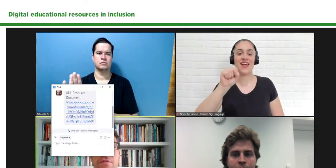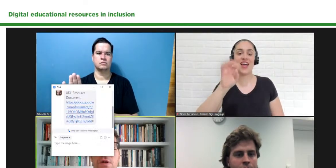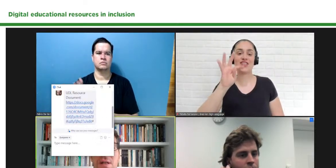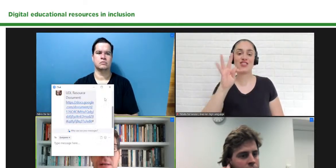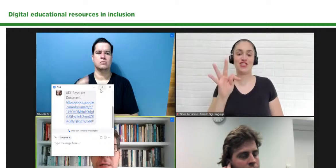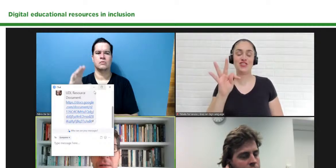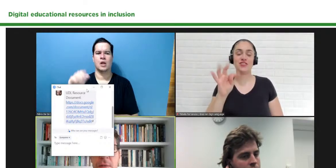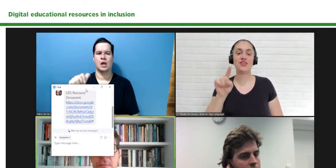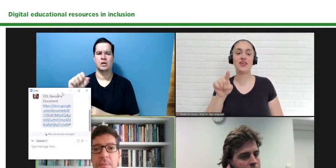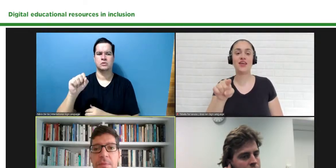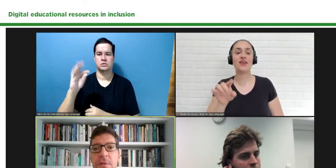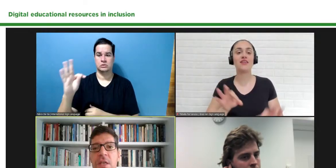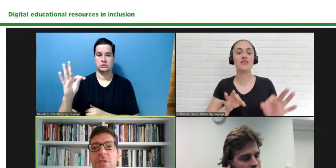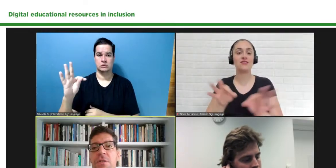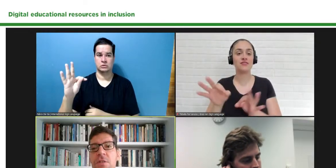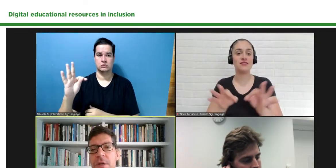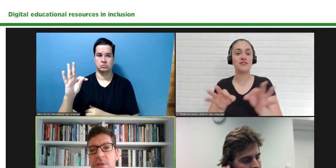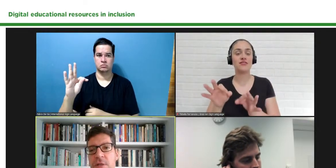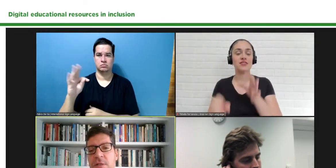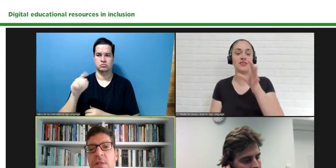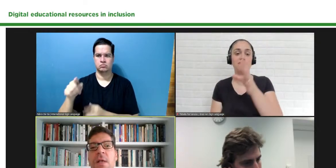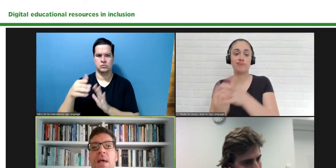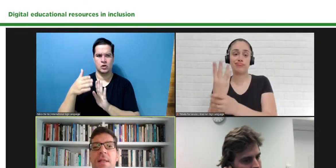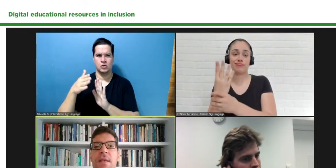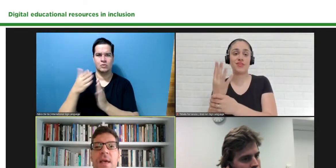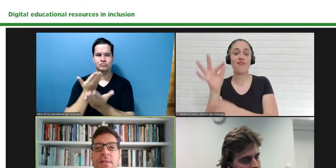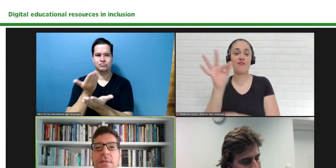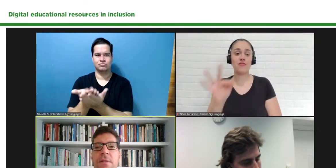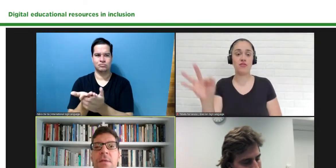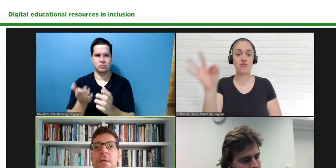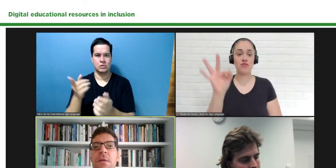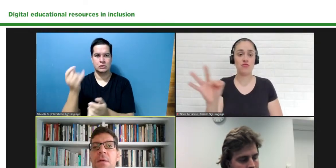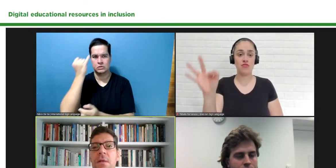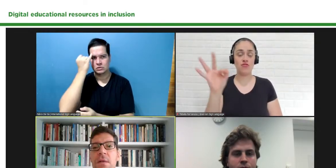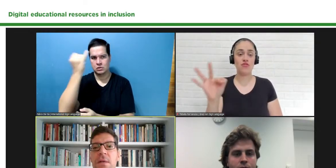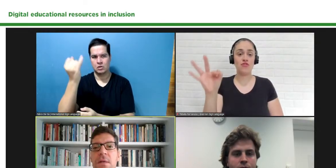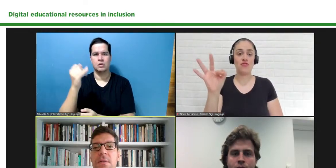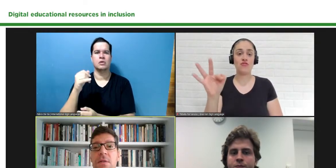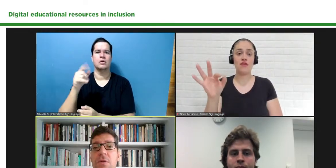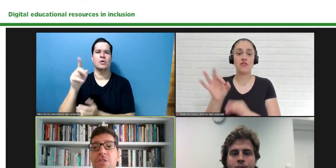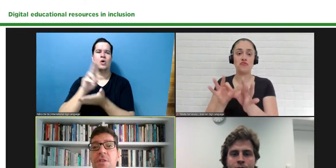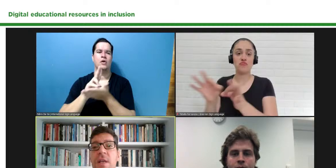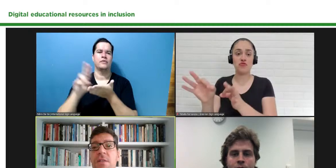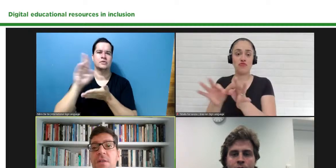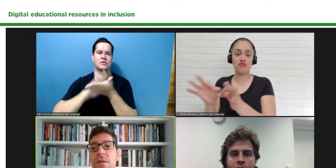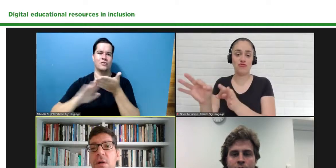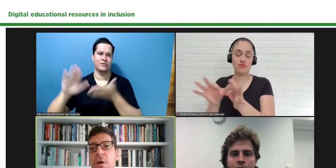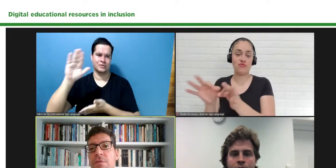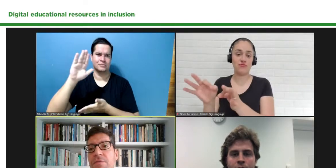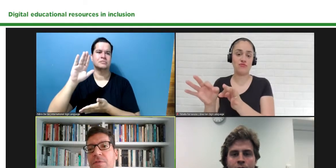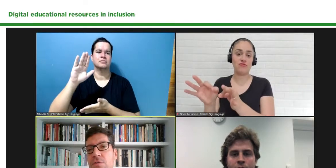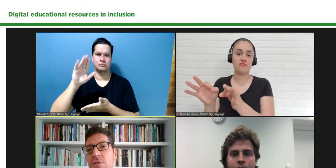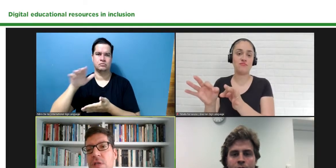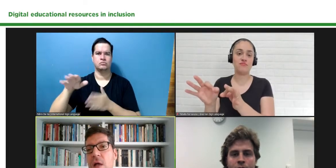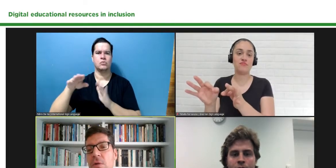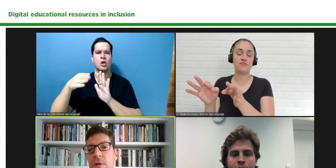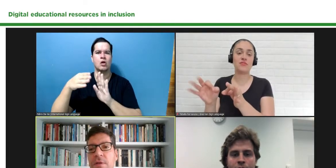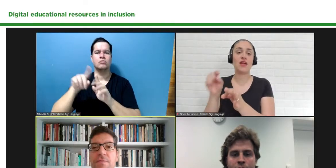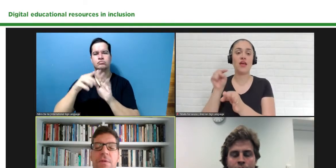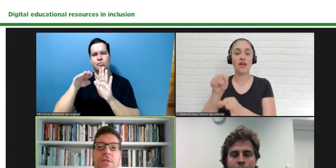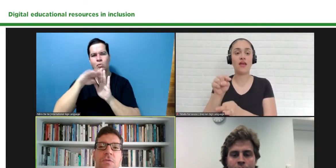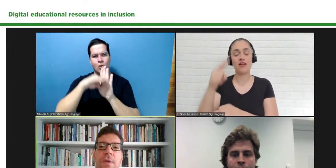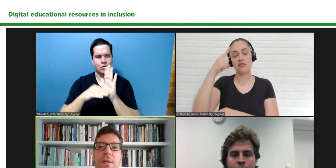Universal Design for Learning implementation specialist at CAST. the originator of